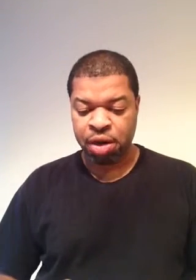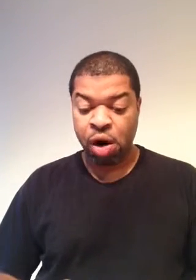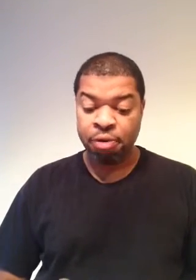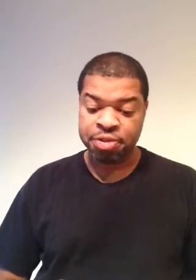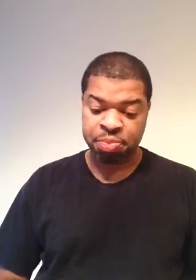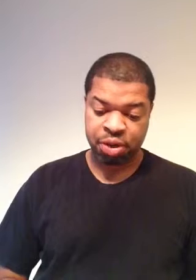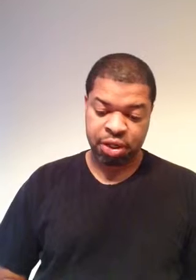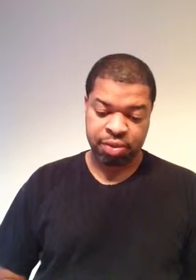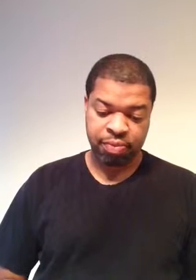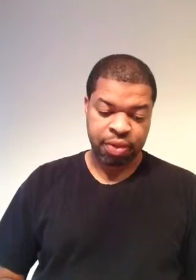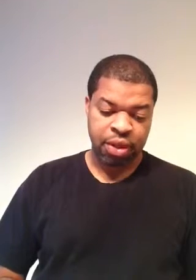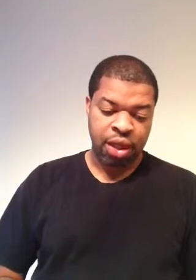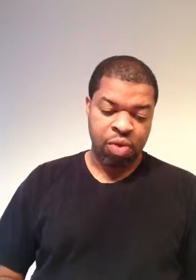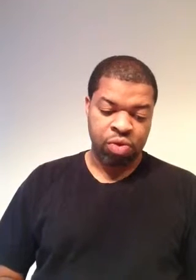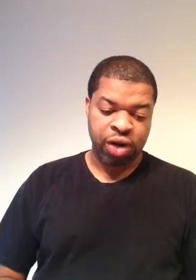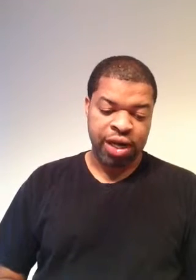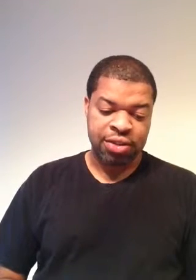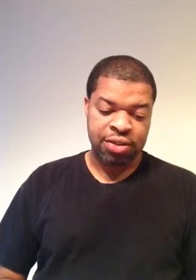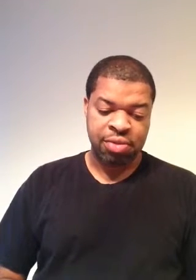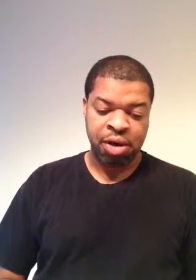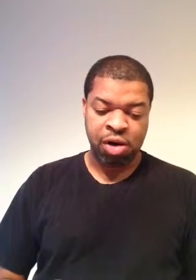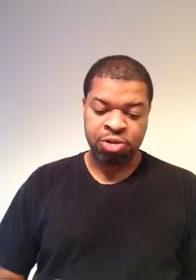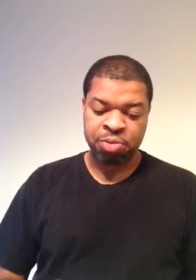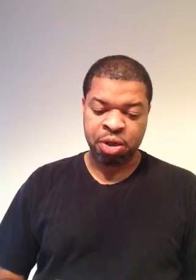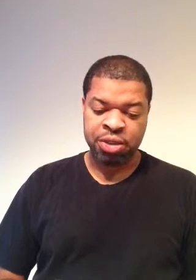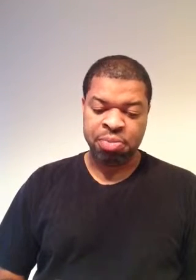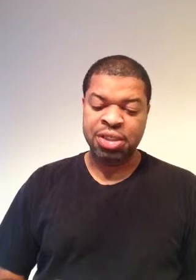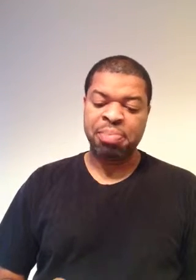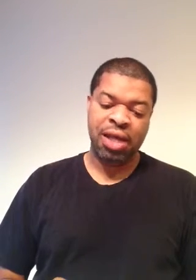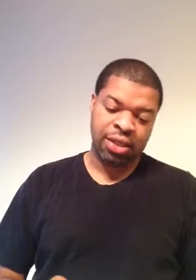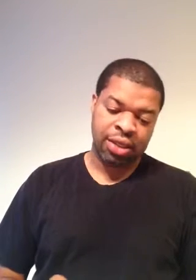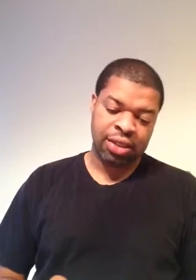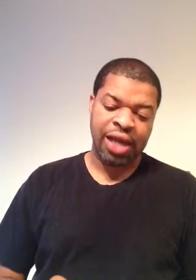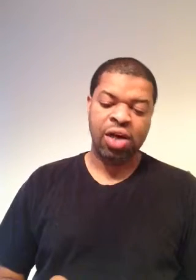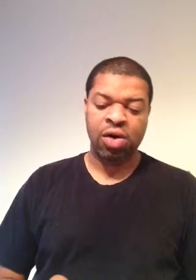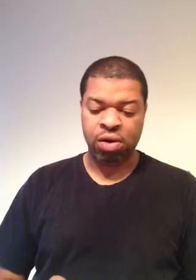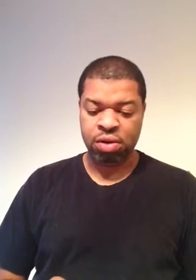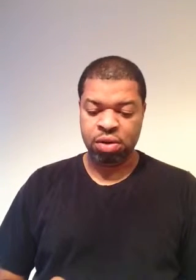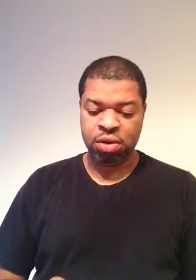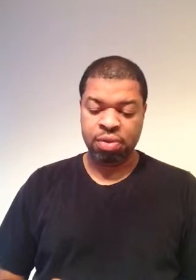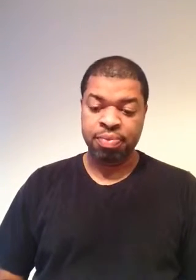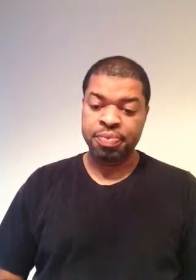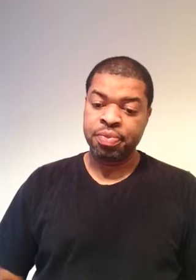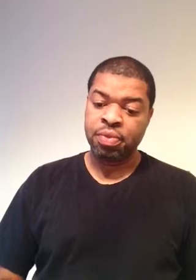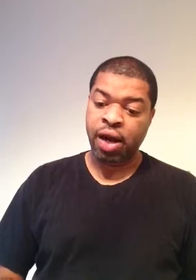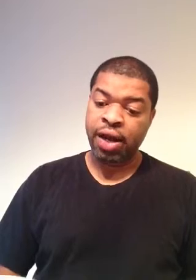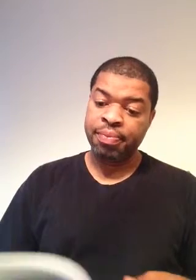male offspring and will raise the male offspring to be dependent like her. Right?